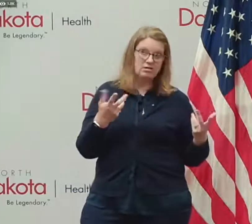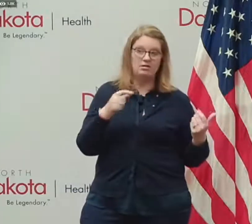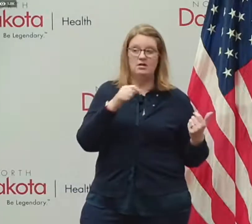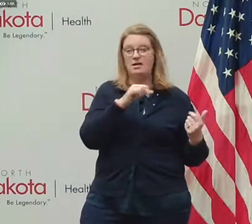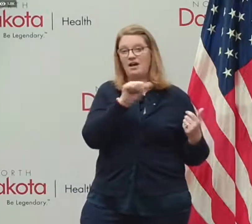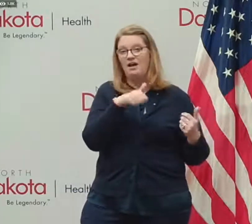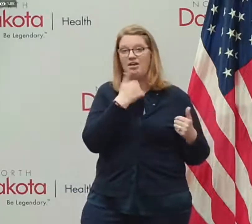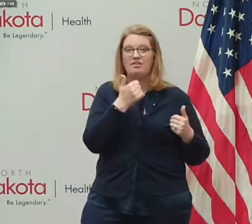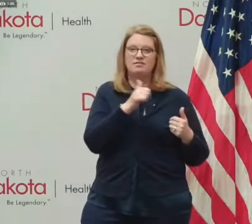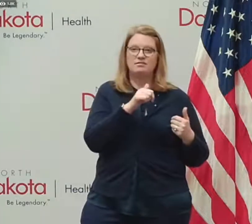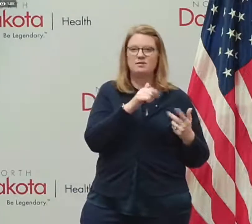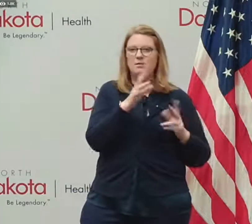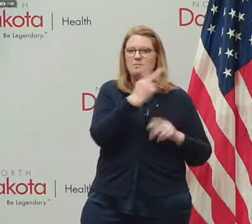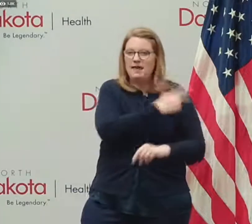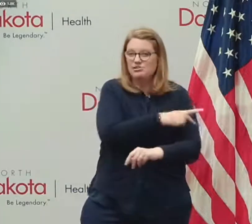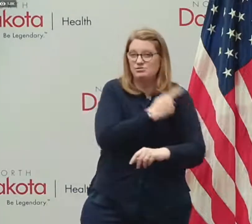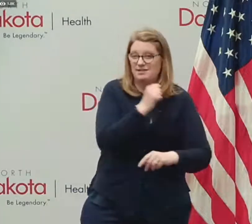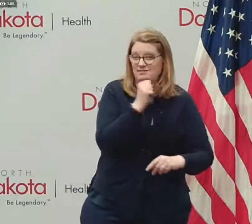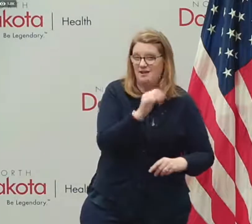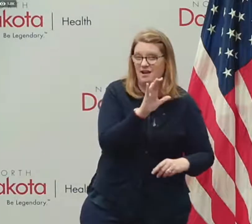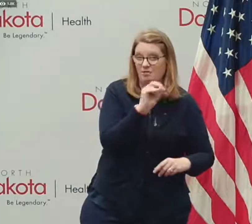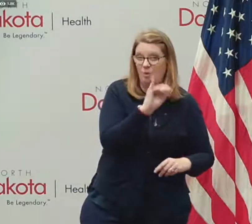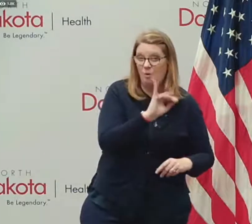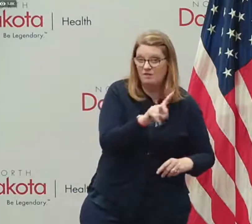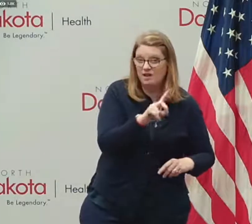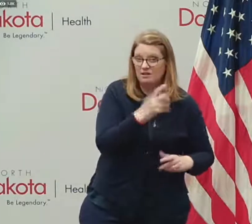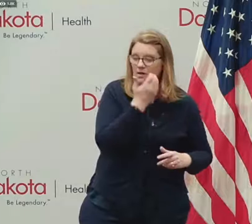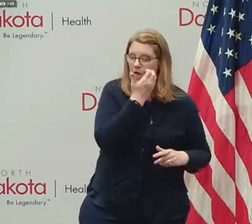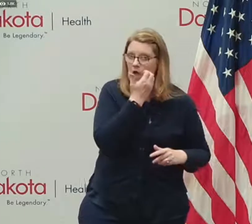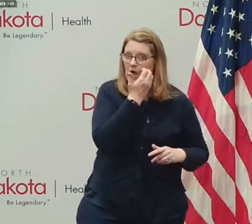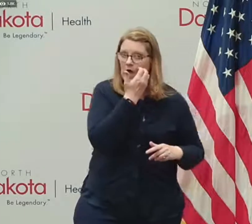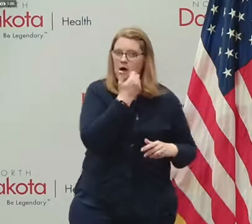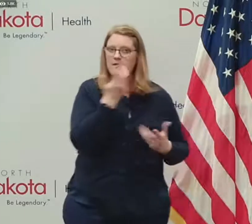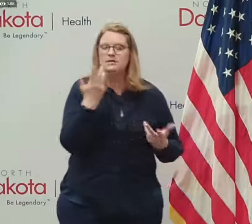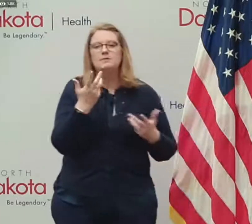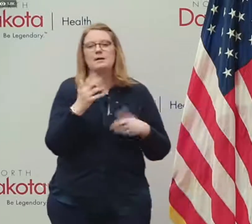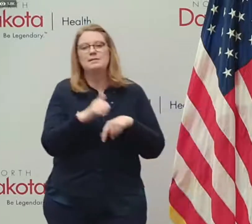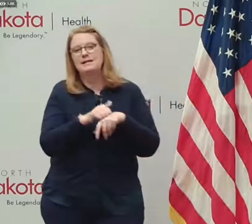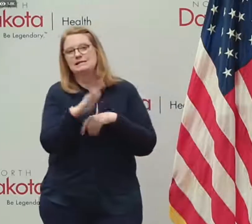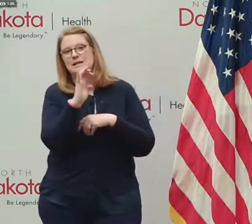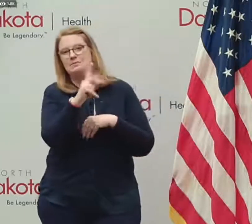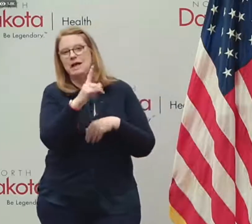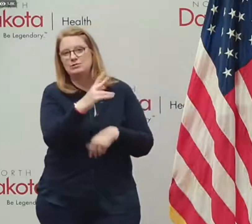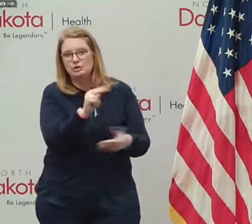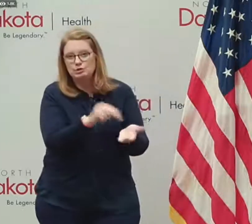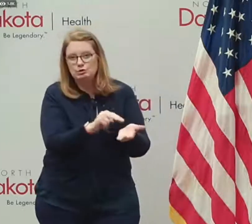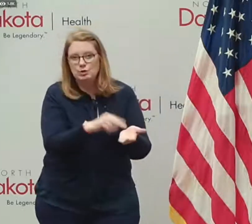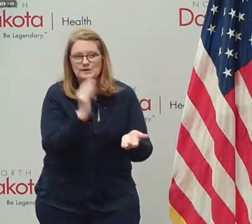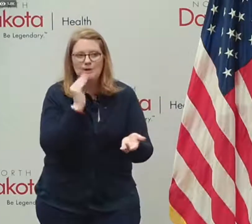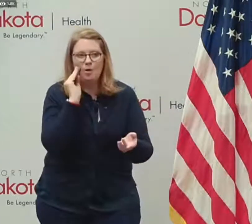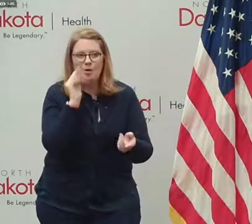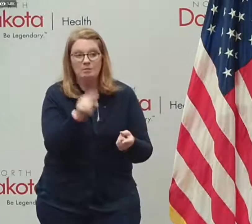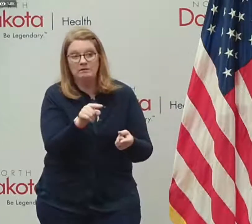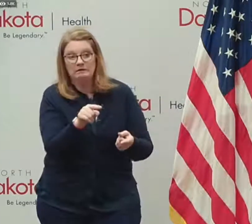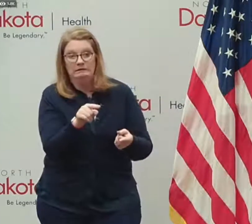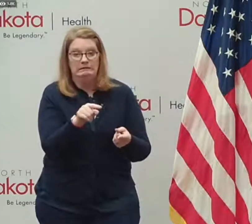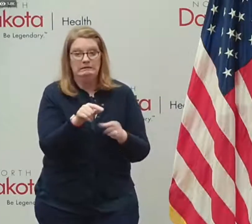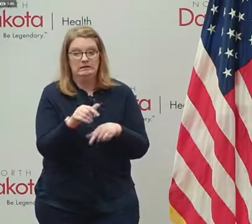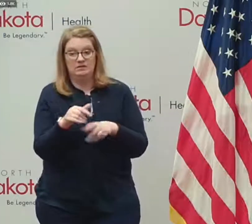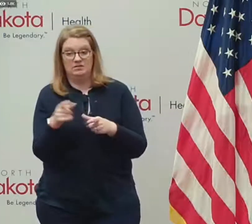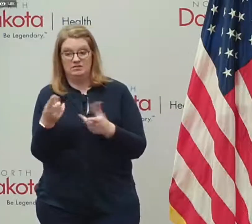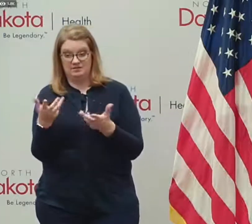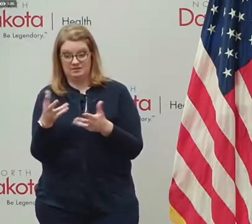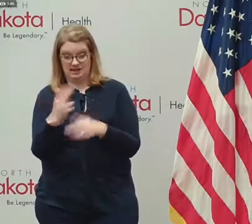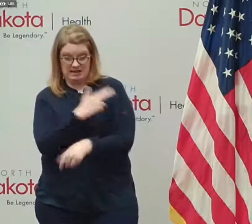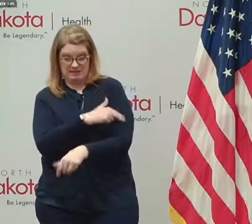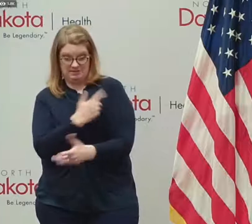patients? Absolutely. Could they do that in lieu of us? Typically, they might have been sent back to a nursing home, but we don't want to. We want to, protect the nursing home.